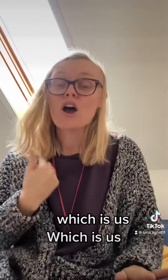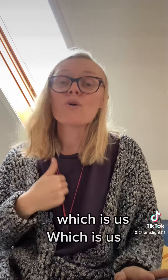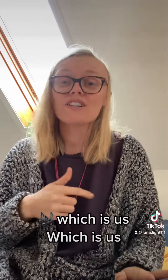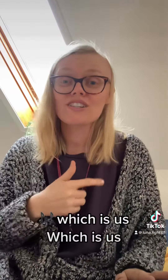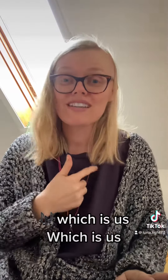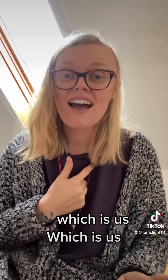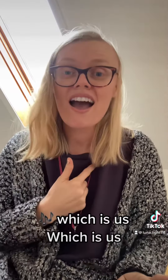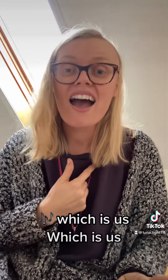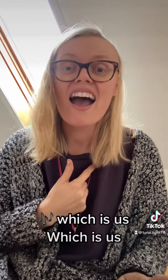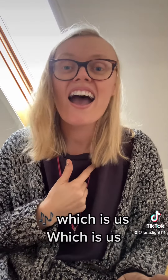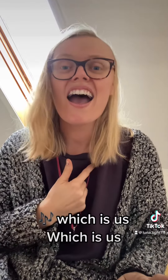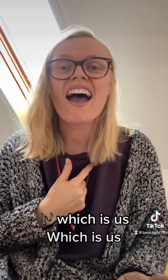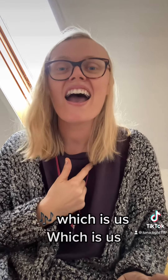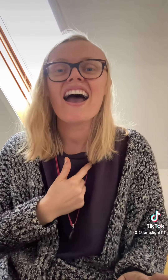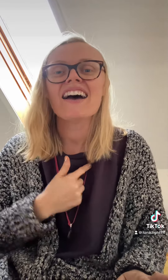which is us,